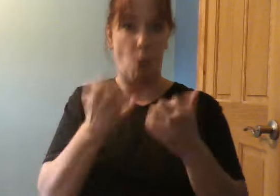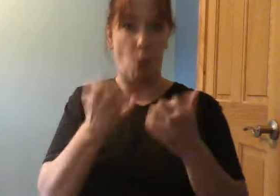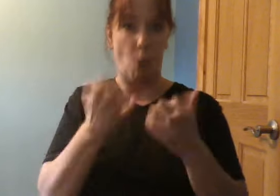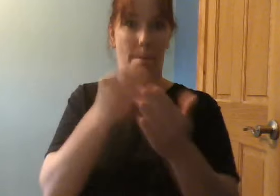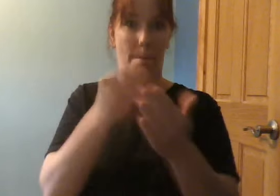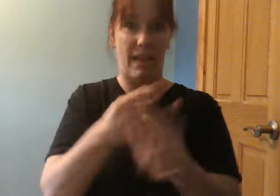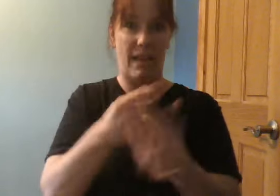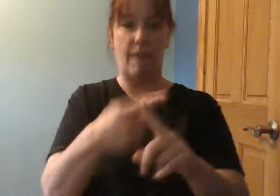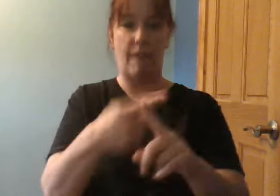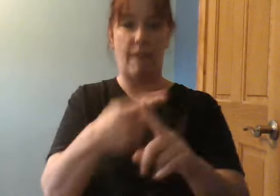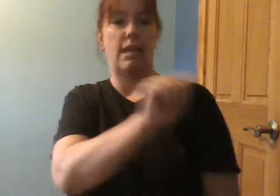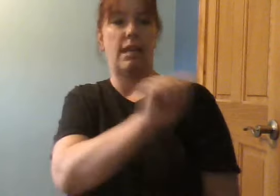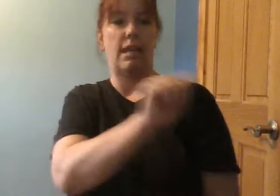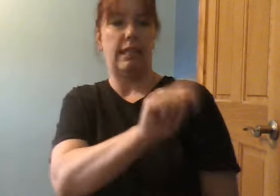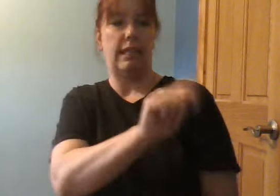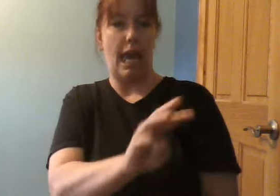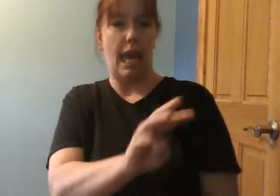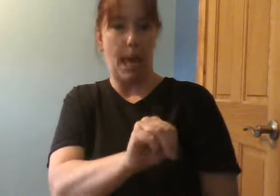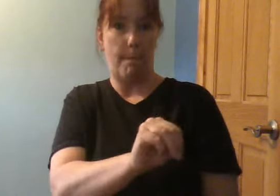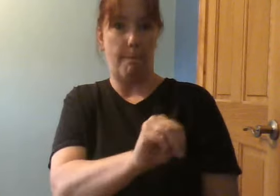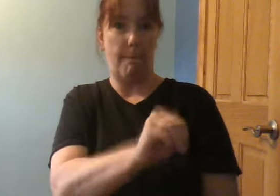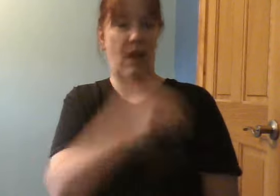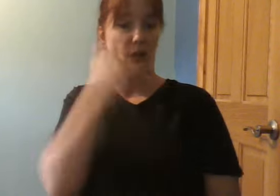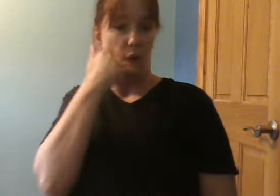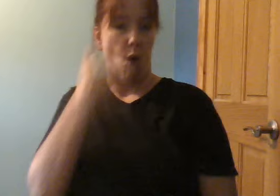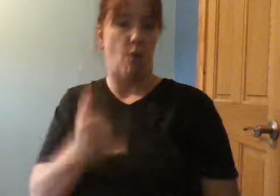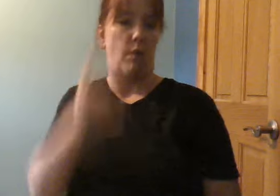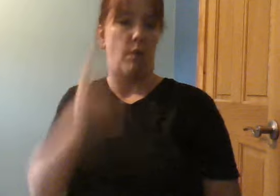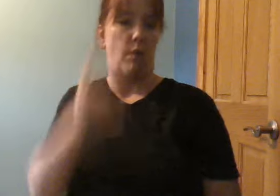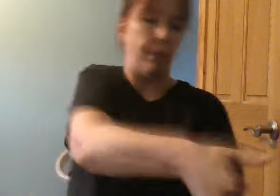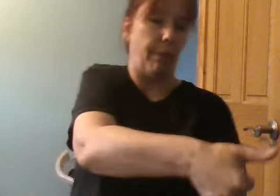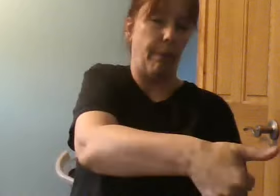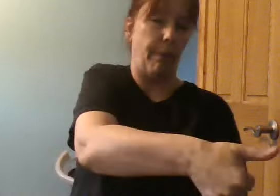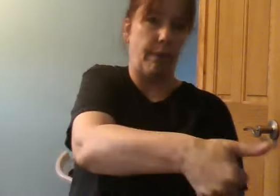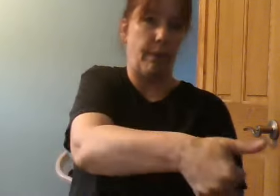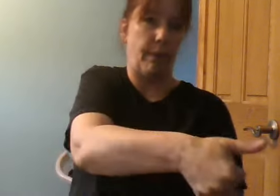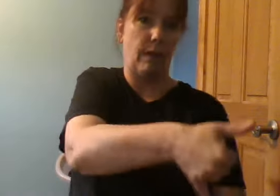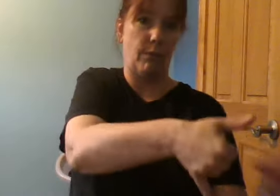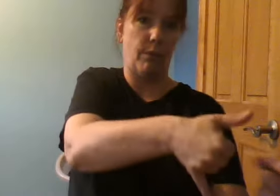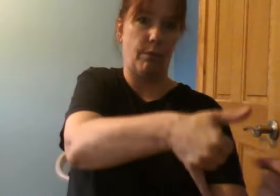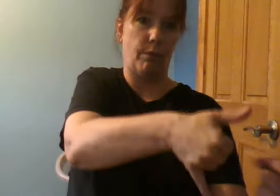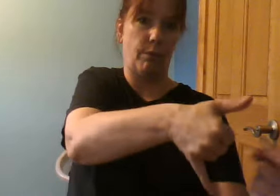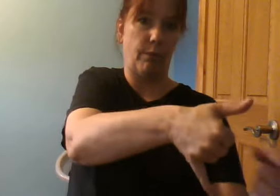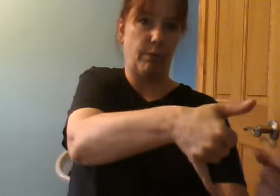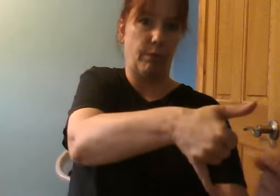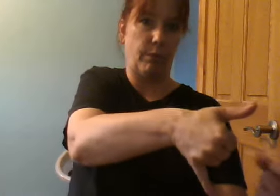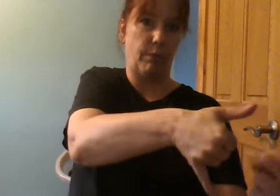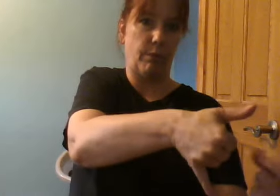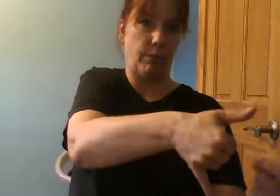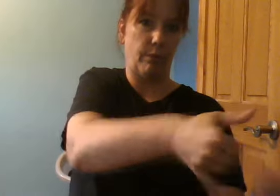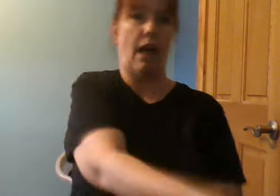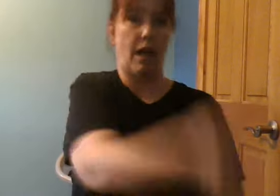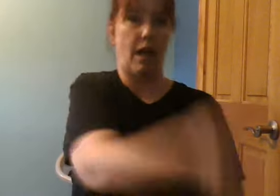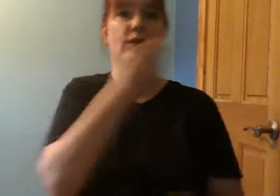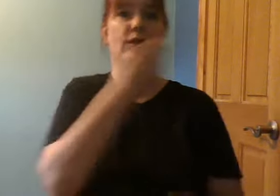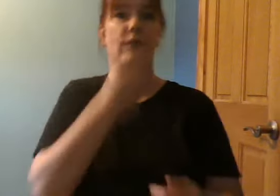Your fingerprint goes through to the phone. The phone says, yes, that's whoever, and the ATM then gives you some money. So it has to be a utility that you